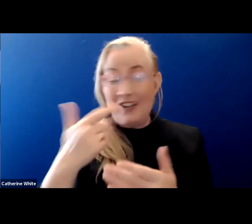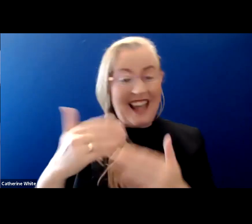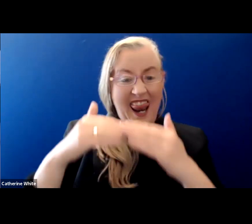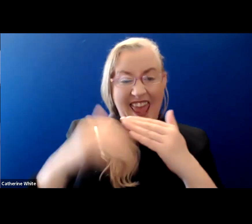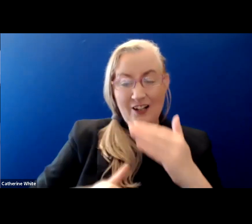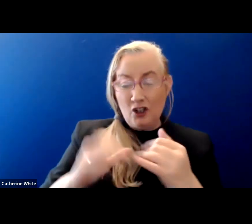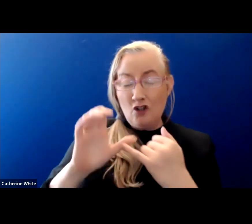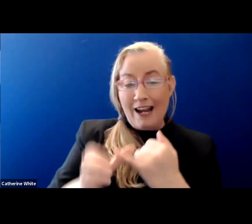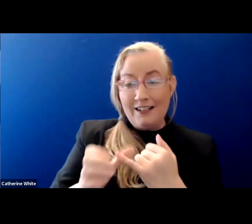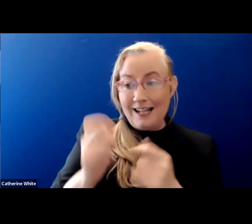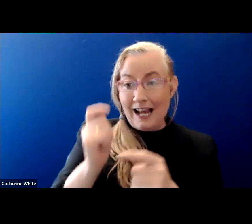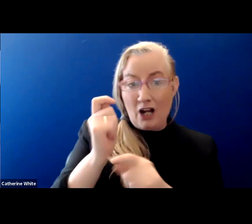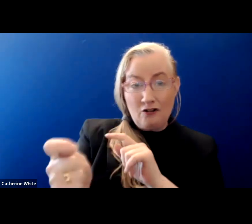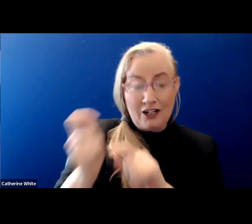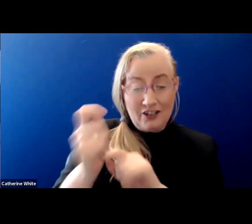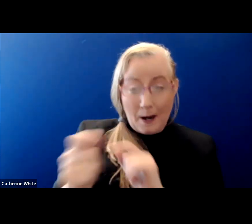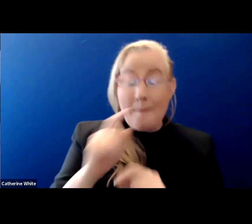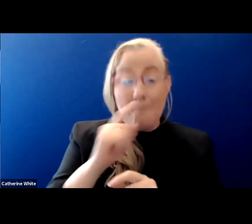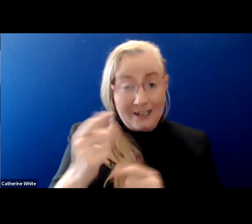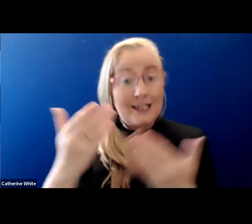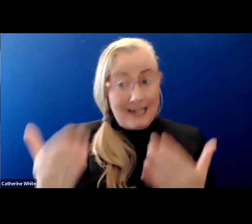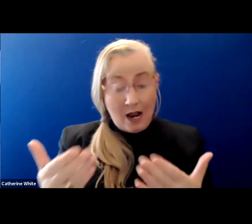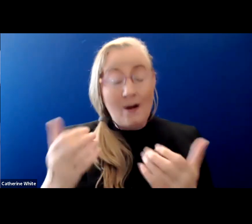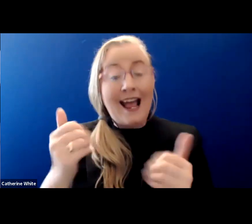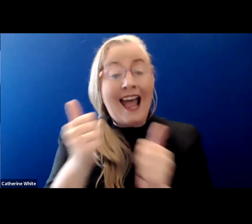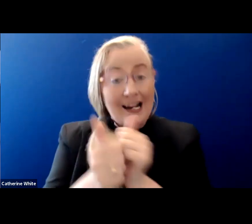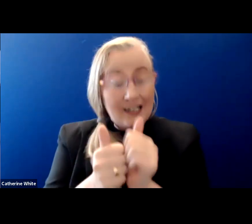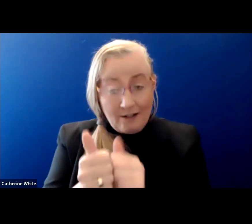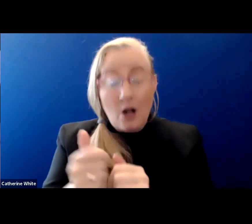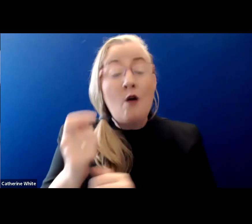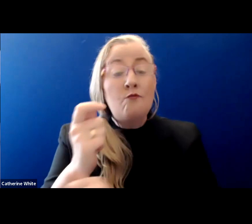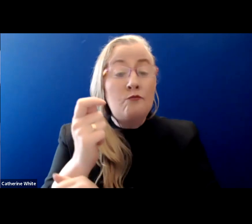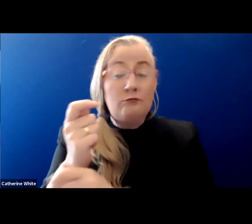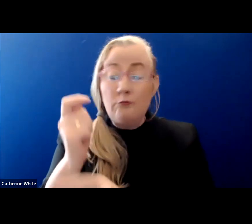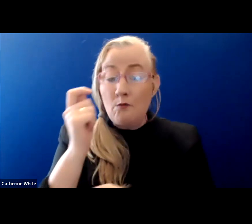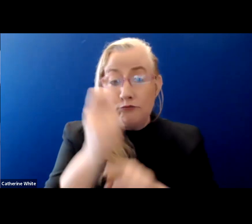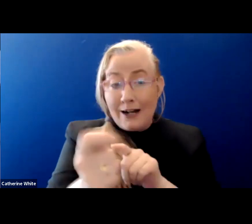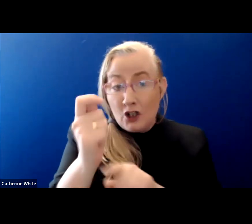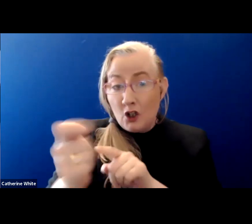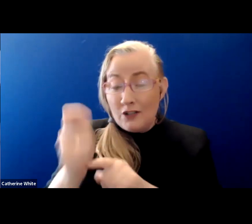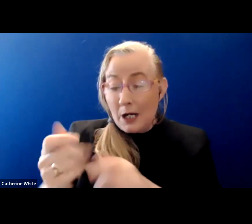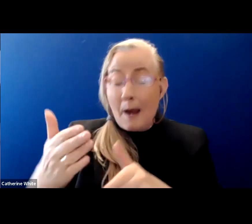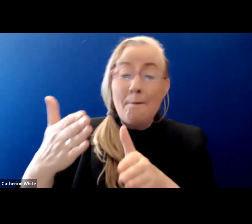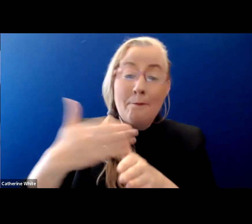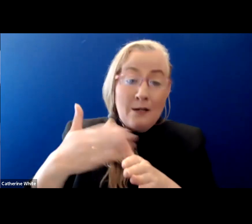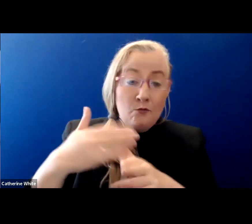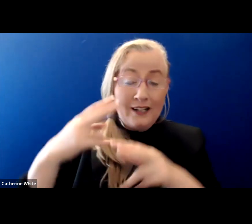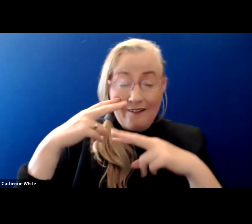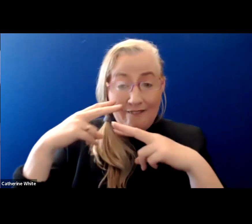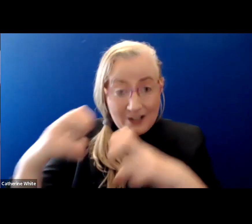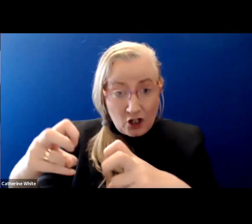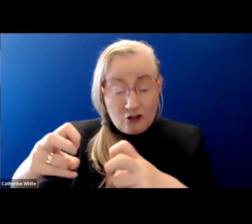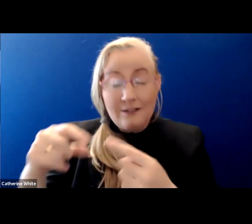But nevertheless, jurisdiction is now active and prosecutions, or at the very least preliminary examinations or investigations,